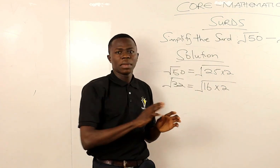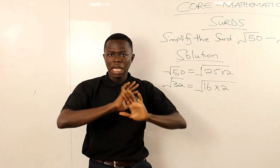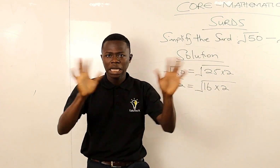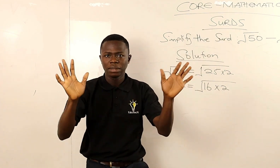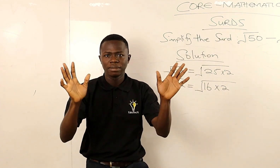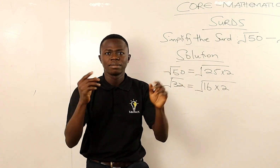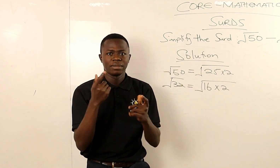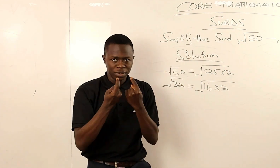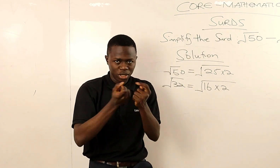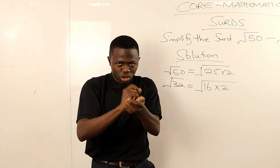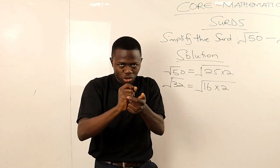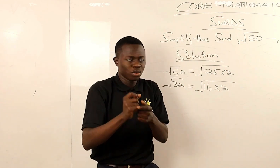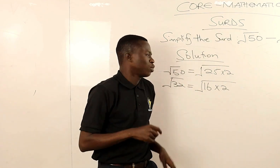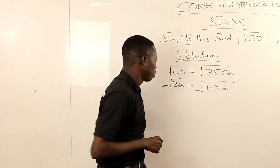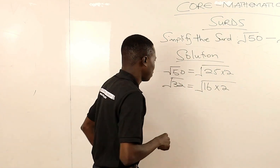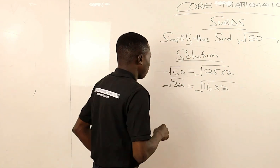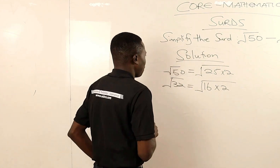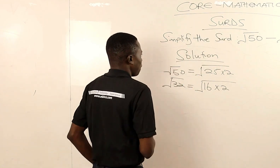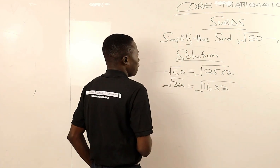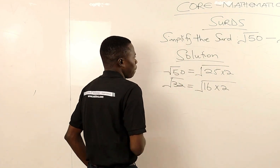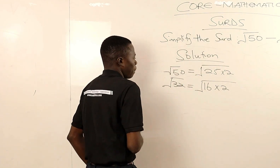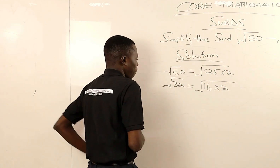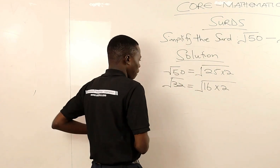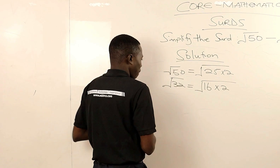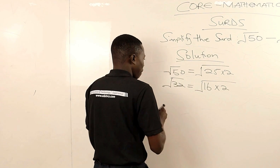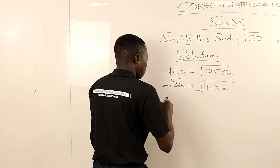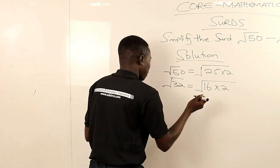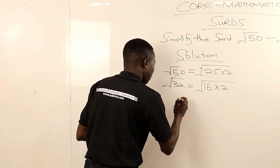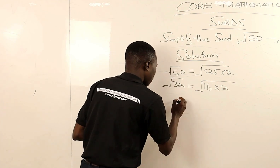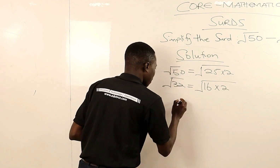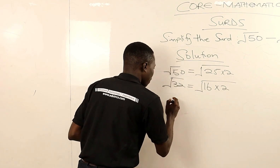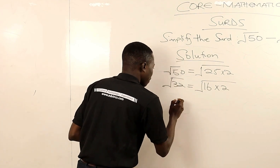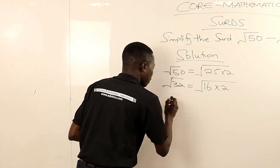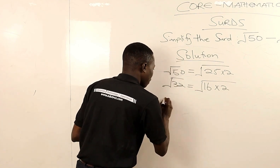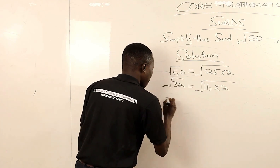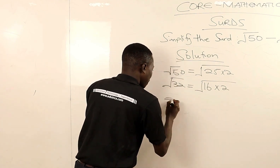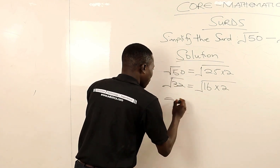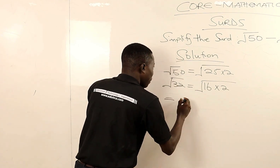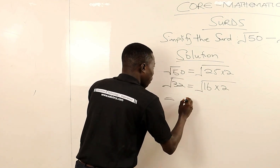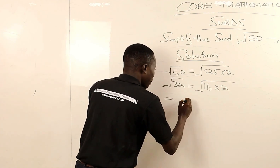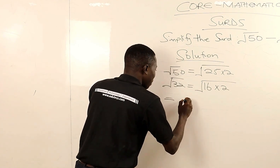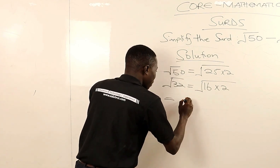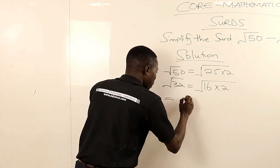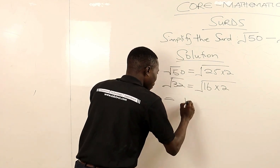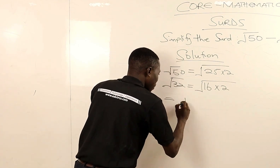have is 32. So with the two expressions that we have already, we'll just put them back in the